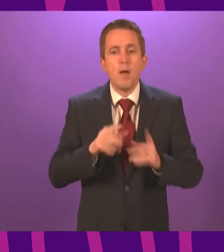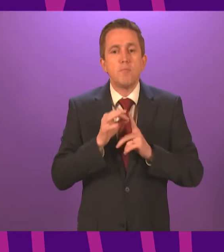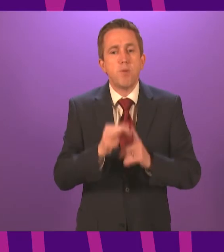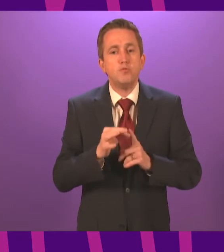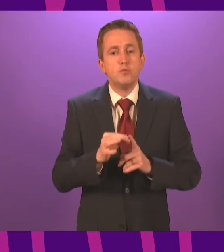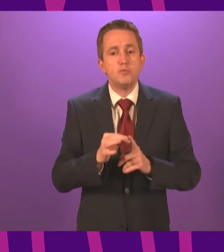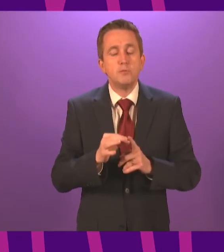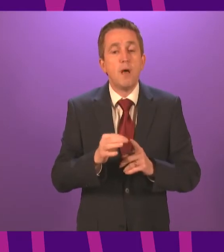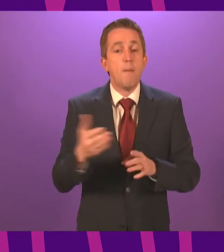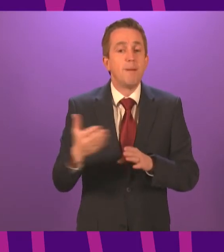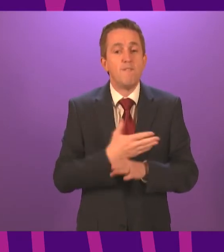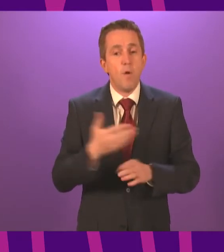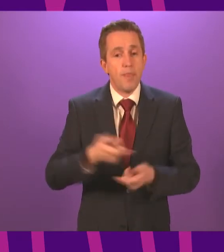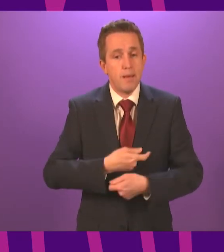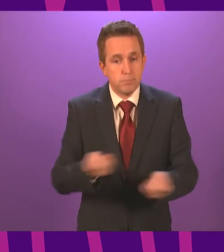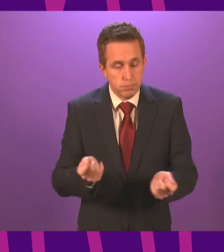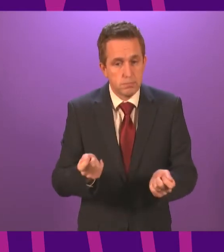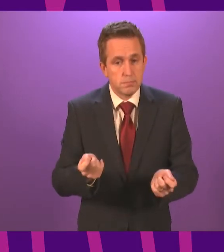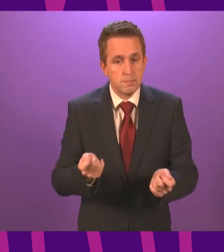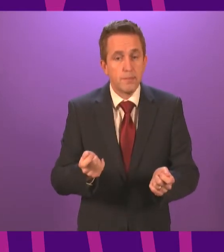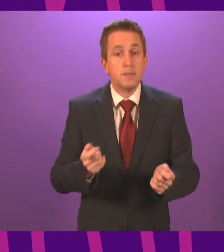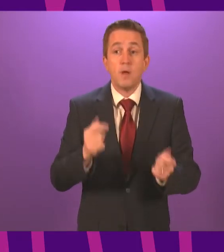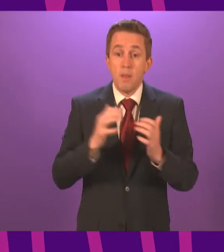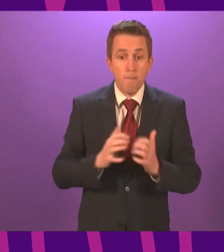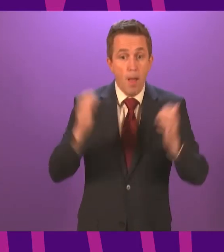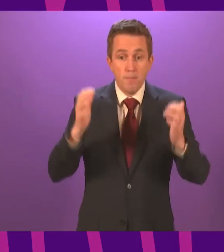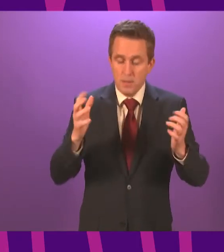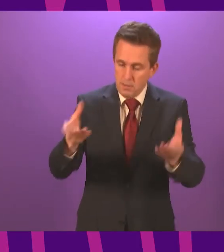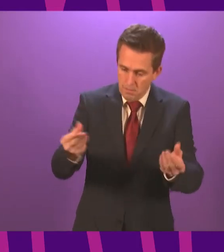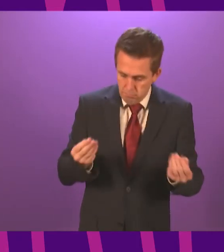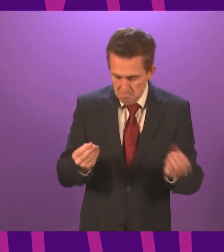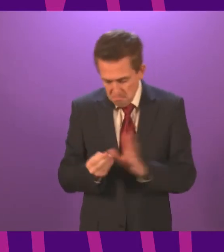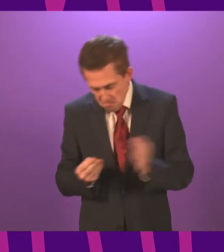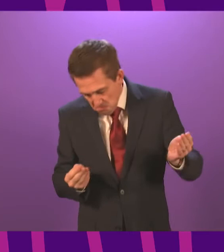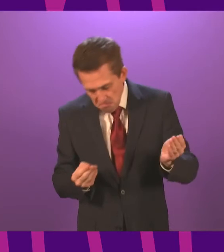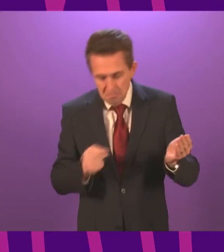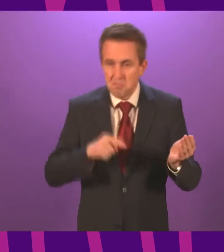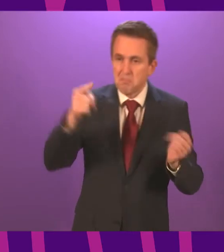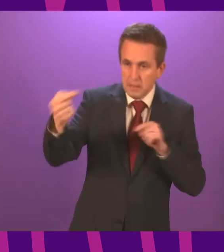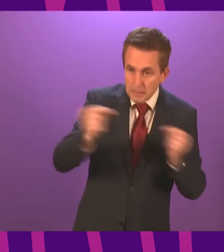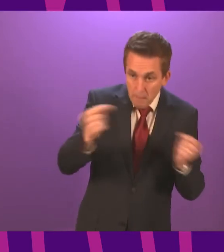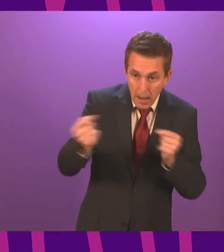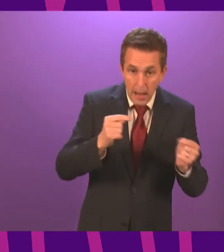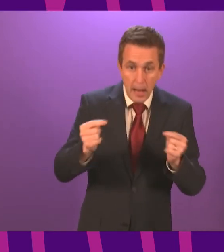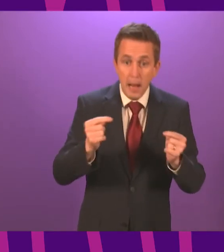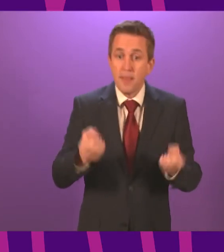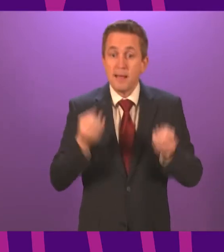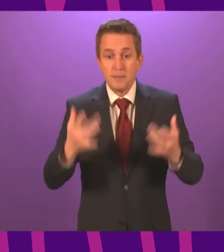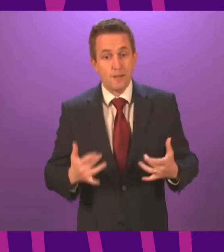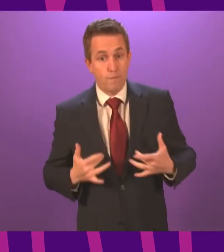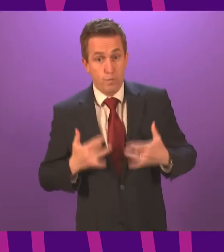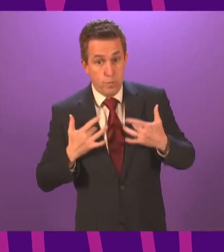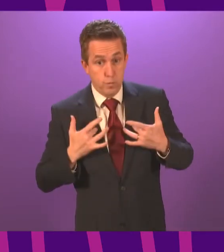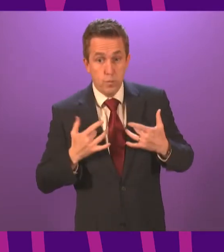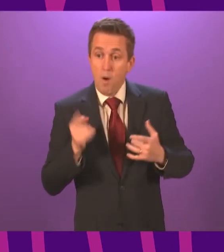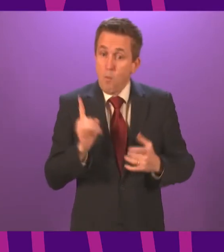they come into effect. The debate therefore allows Parliament to debate and then express its views on what is proposed. It is not,